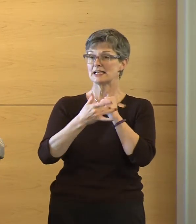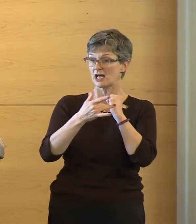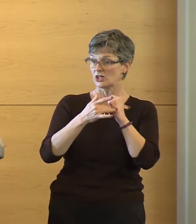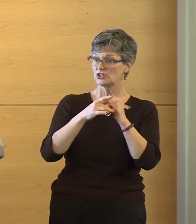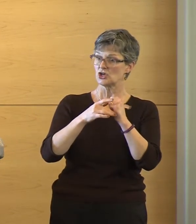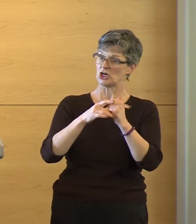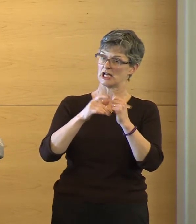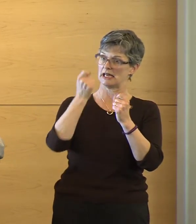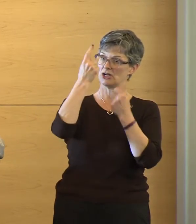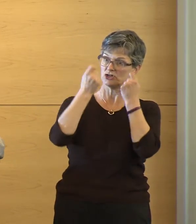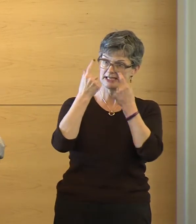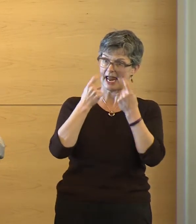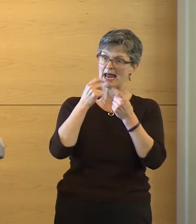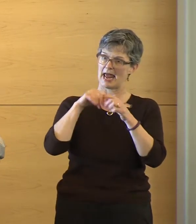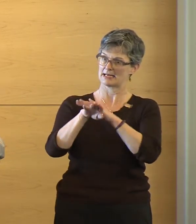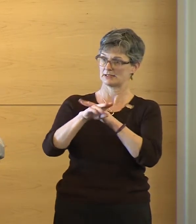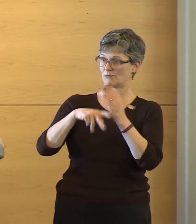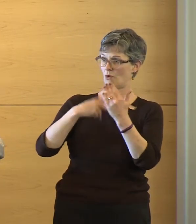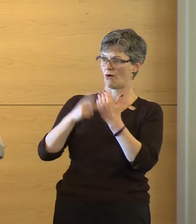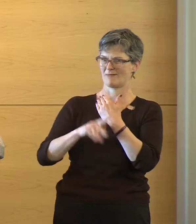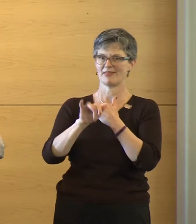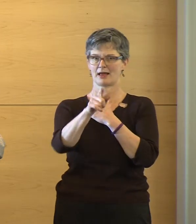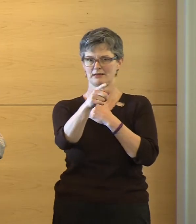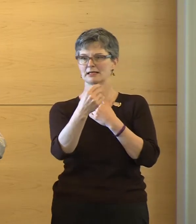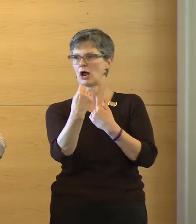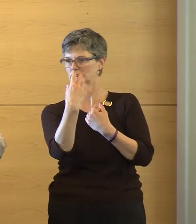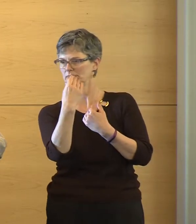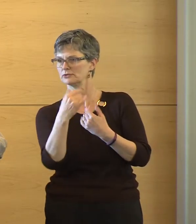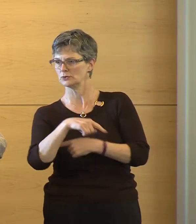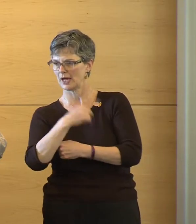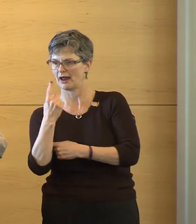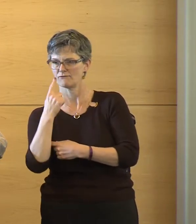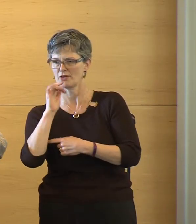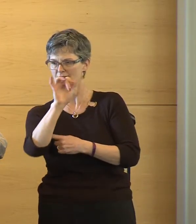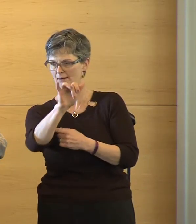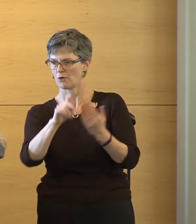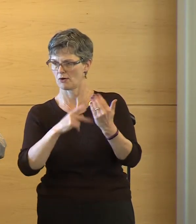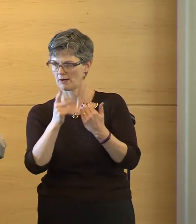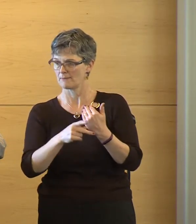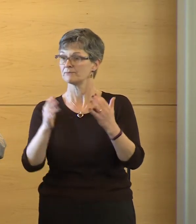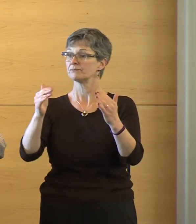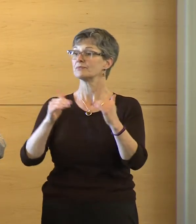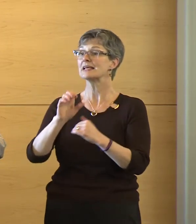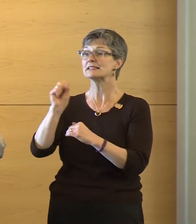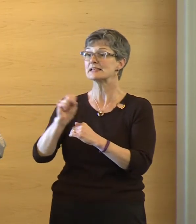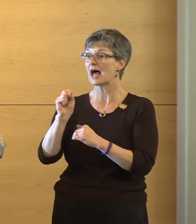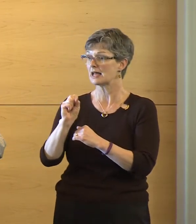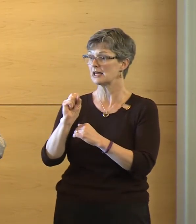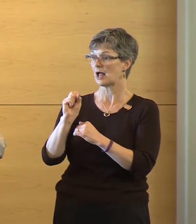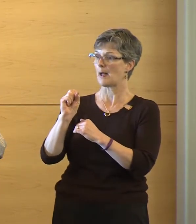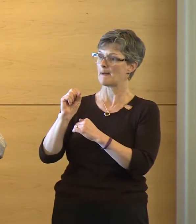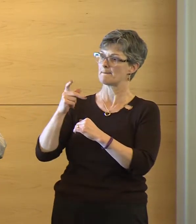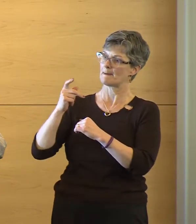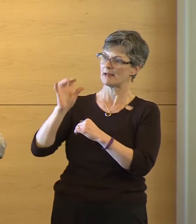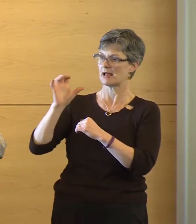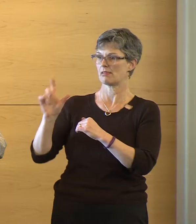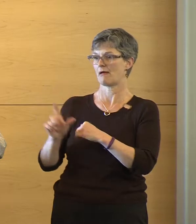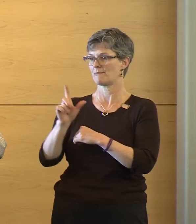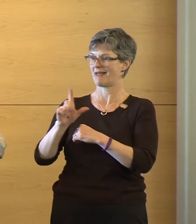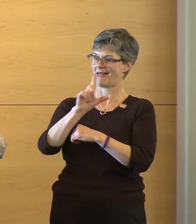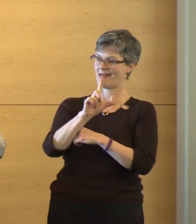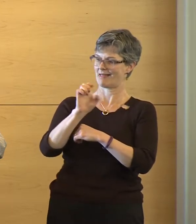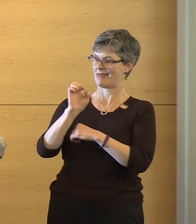with Disabilities, Seattle Department of Neighborhoods, Seattle IT, including the Seattle Channel